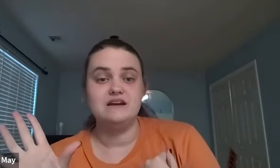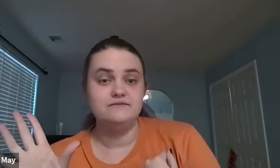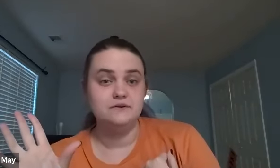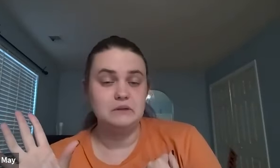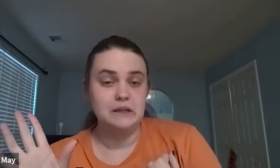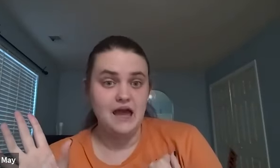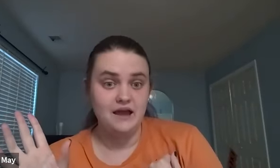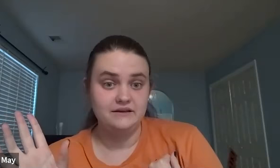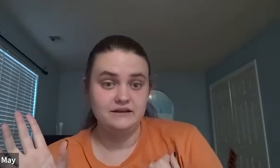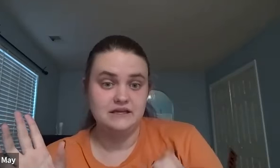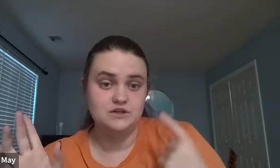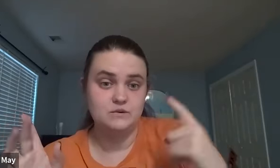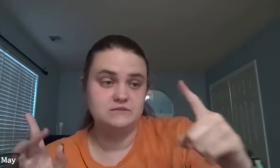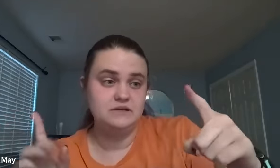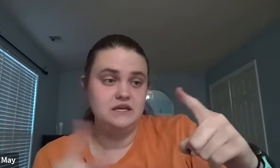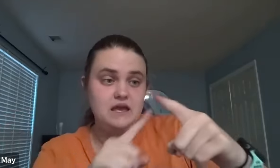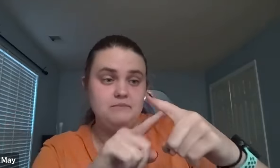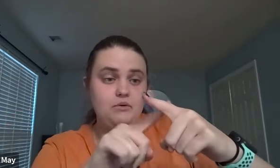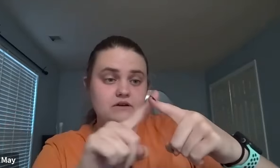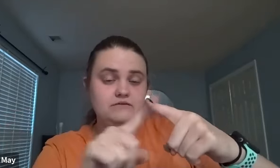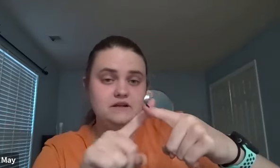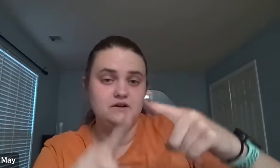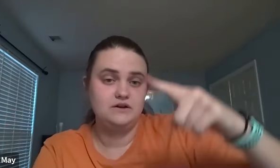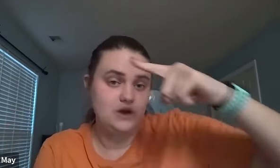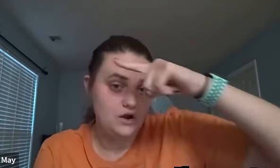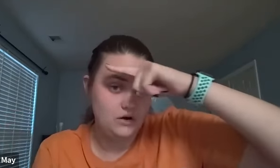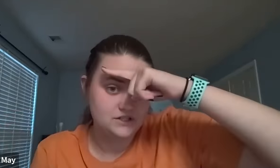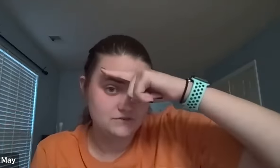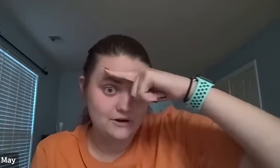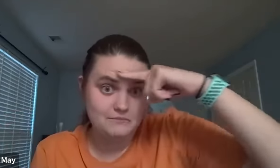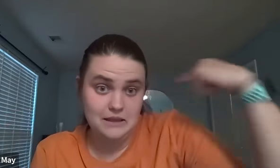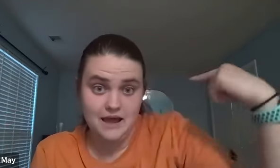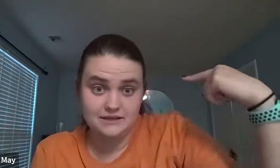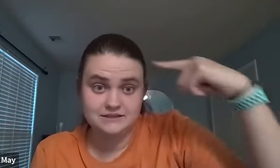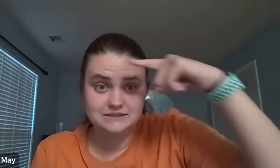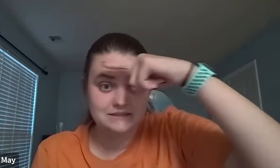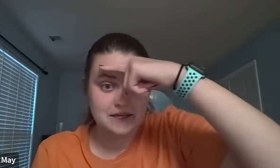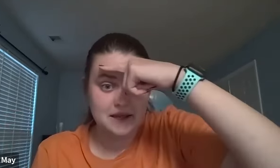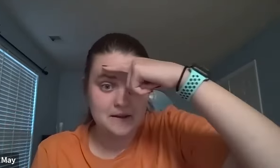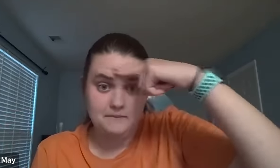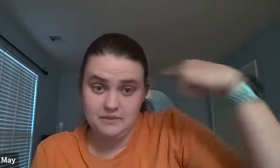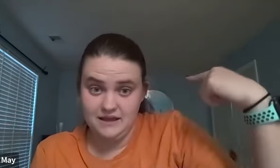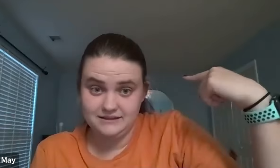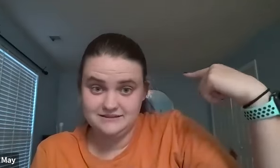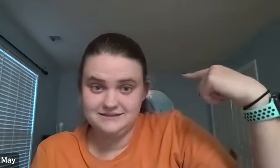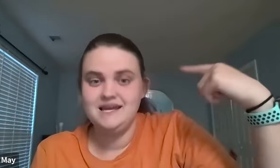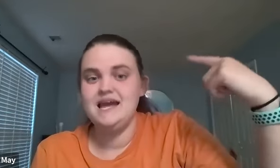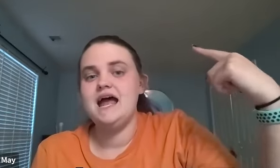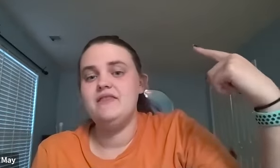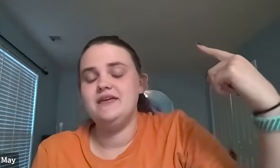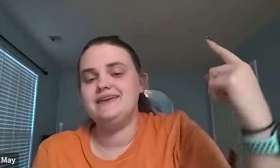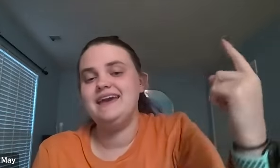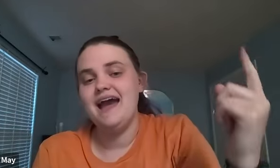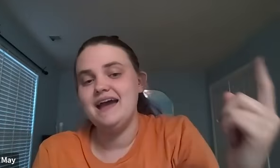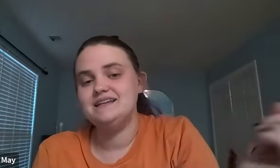sign for black is going to be a pointer finger across your forehead. Black. Black. And then cat is